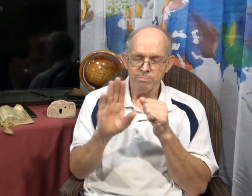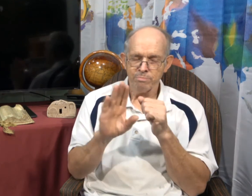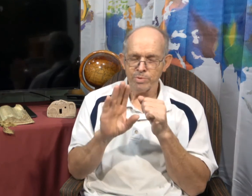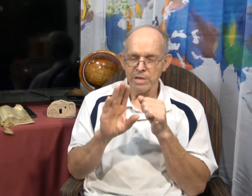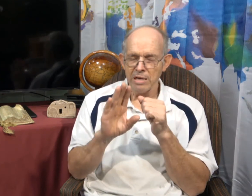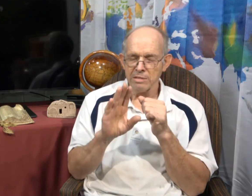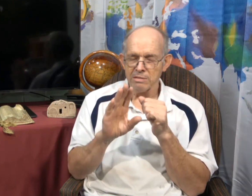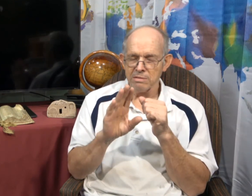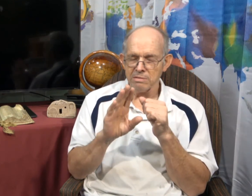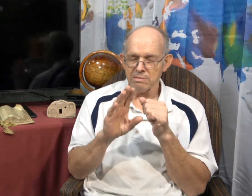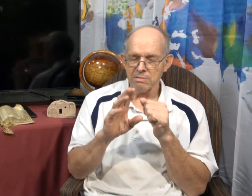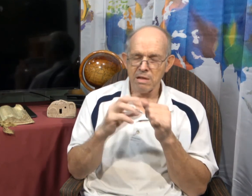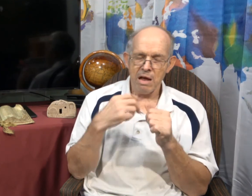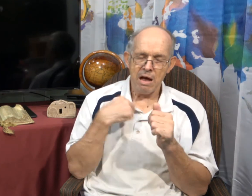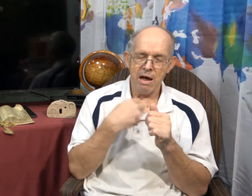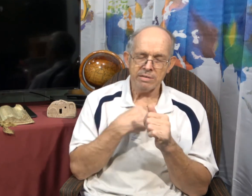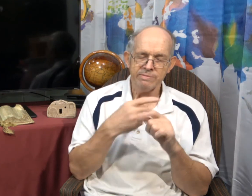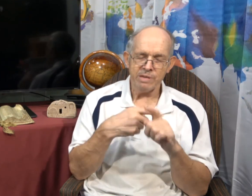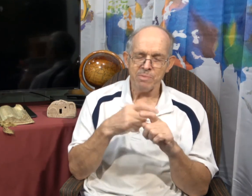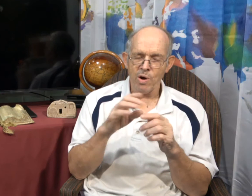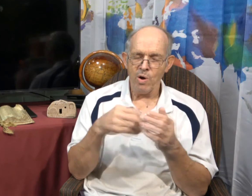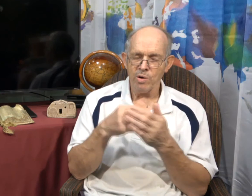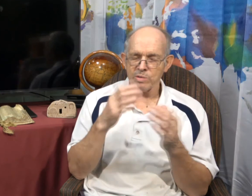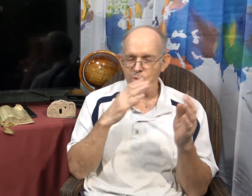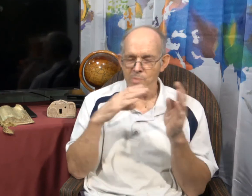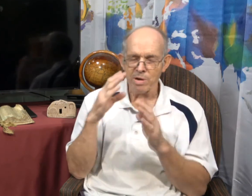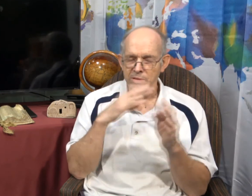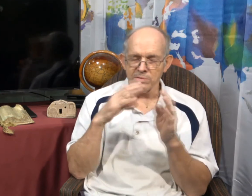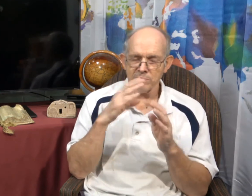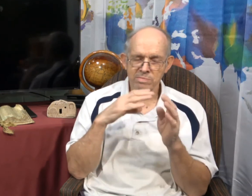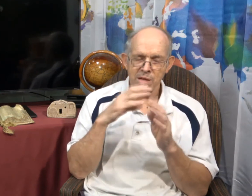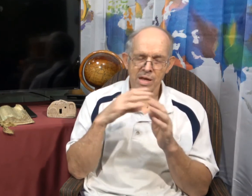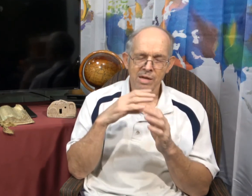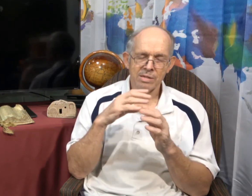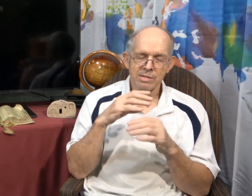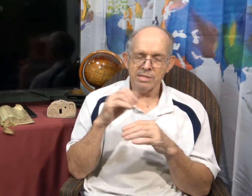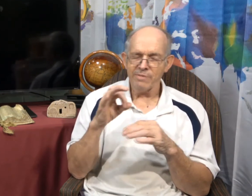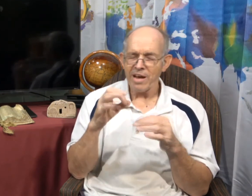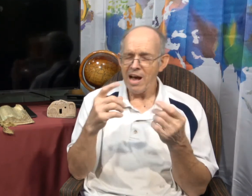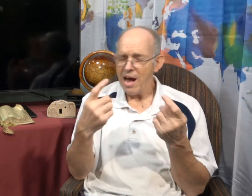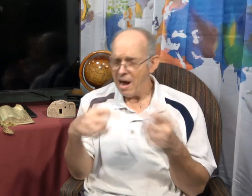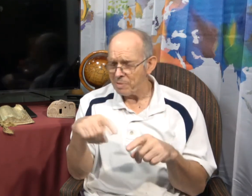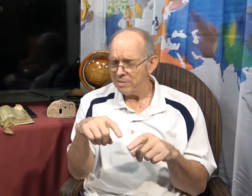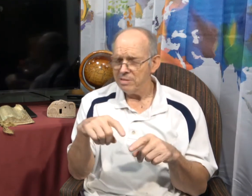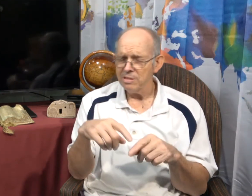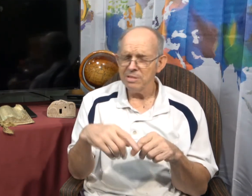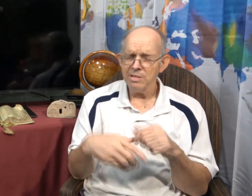the chat and from our travel. It can happen,